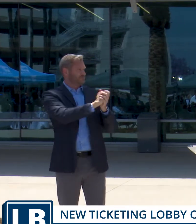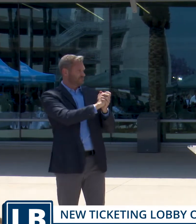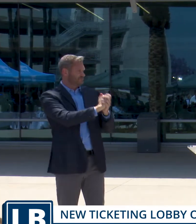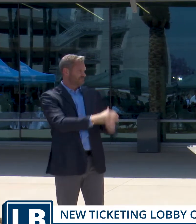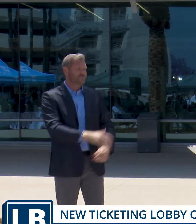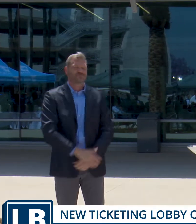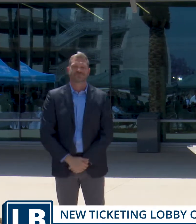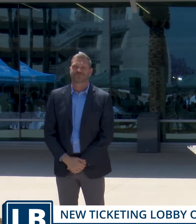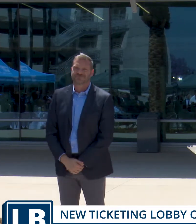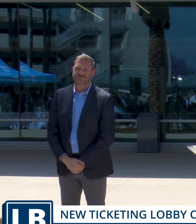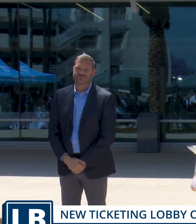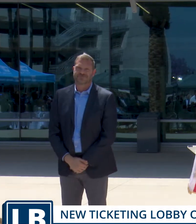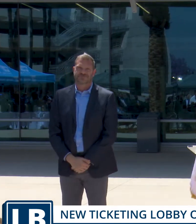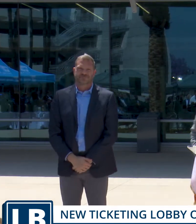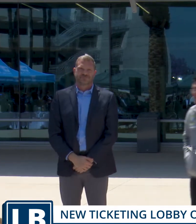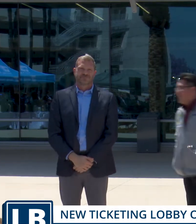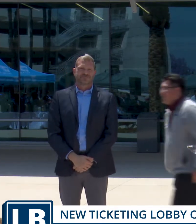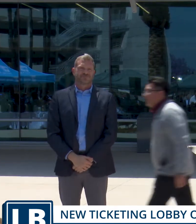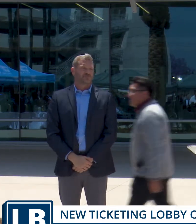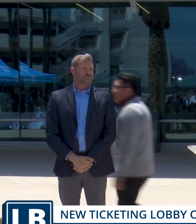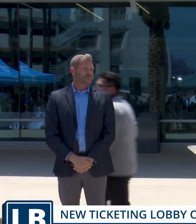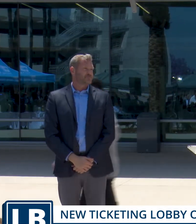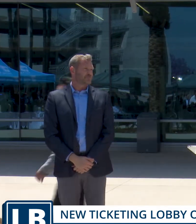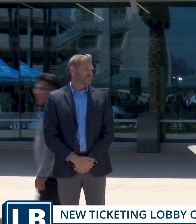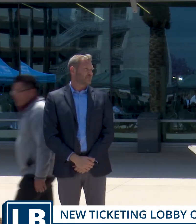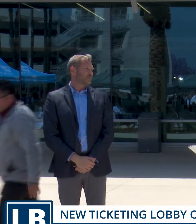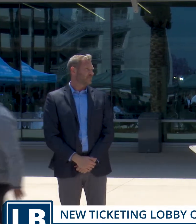much. Oh, yeah, thank